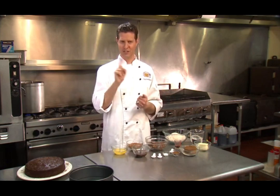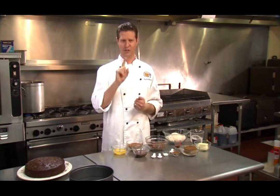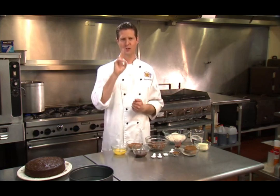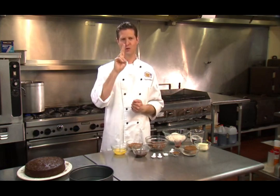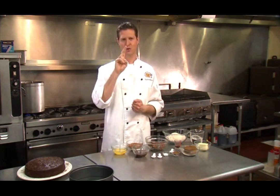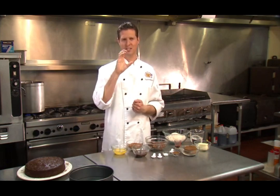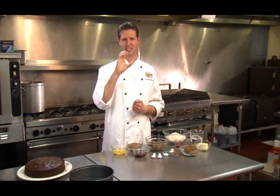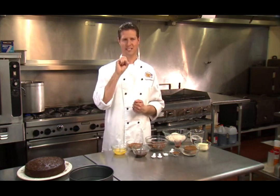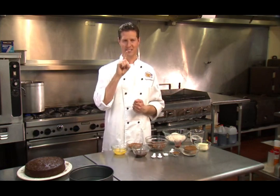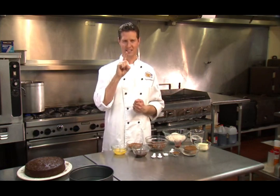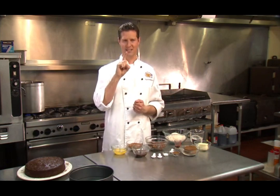recipe.